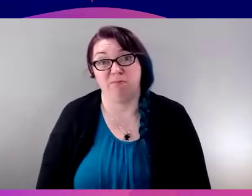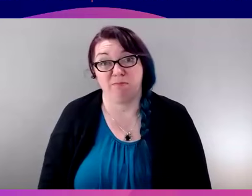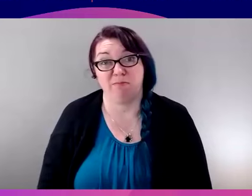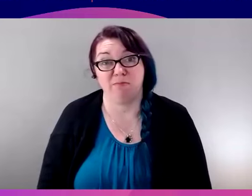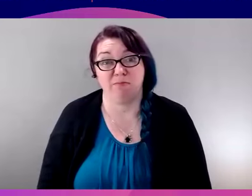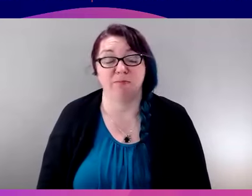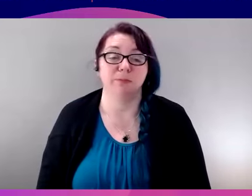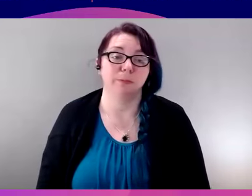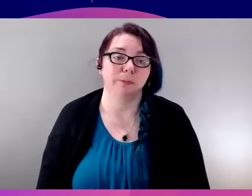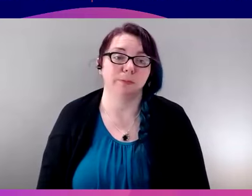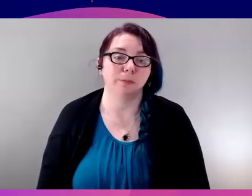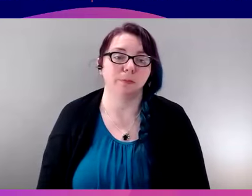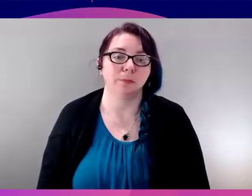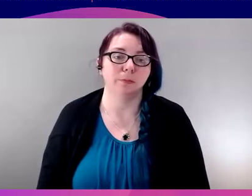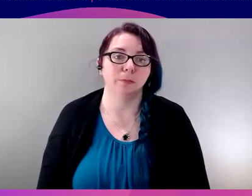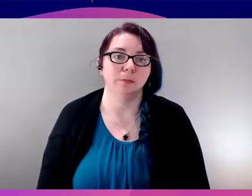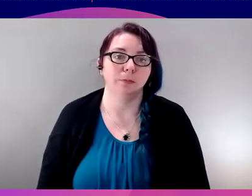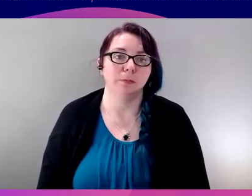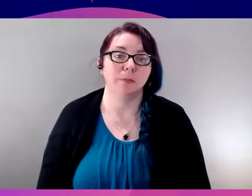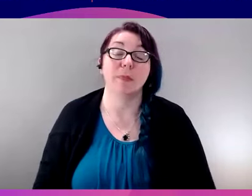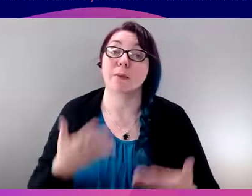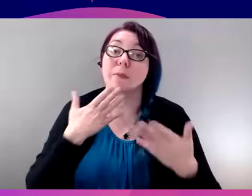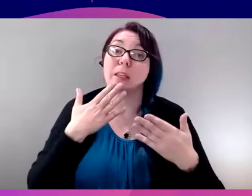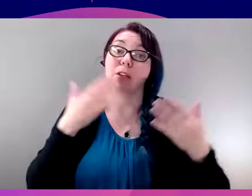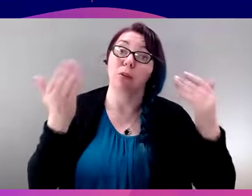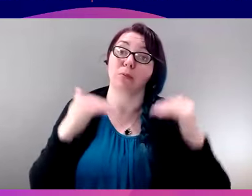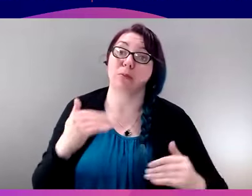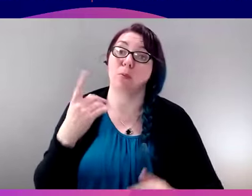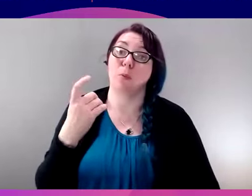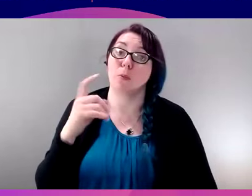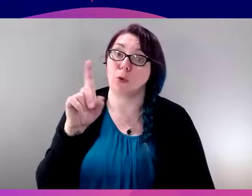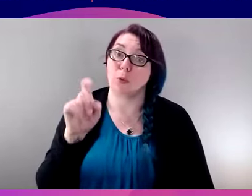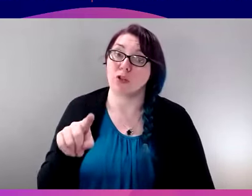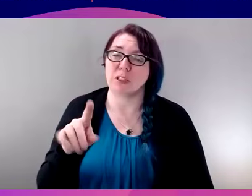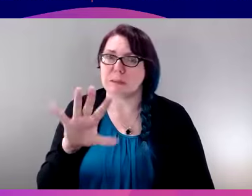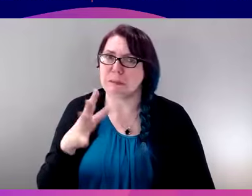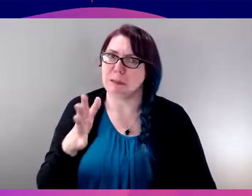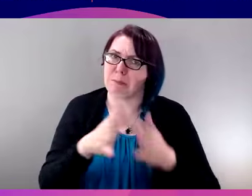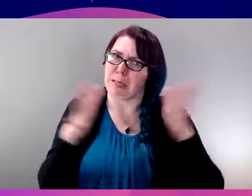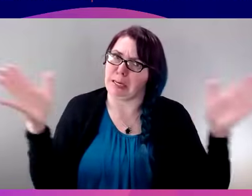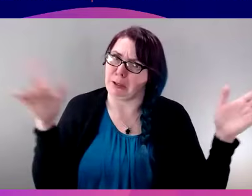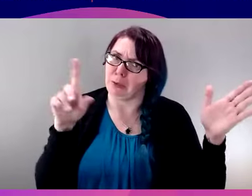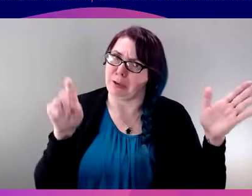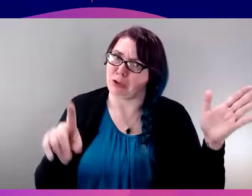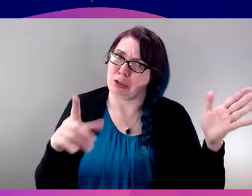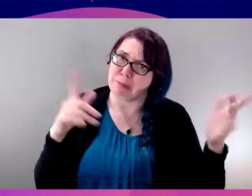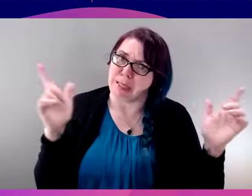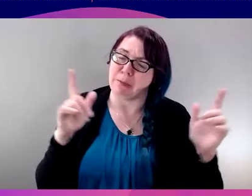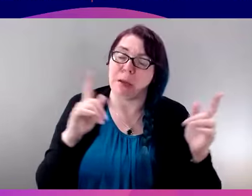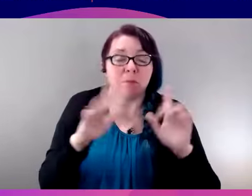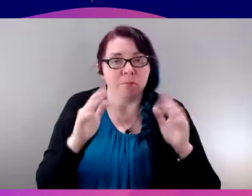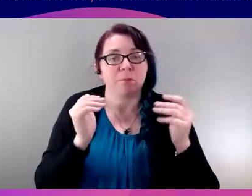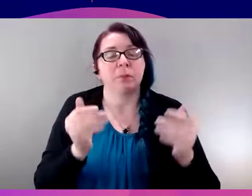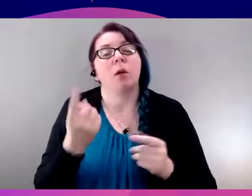Thank you. And I think we'll move to the last question, and it's a broad question, but someone is wondering, what is